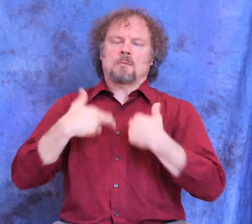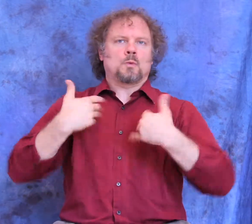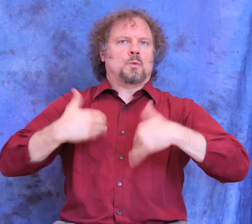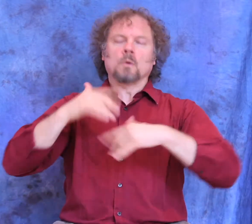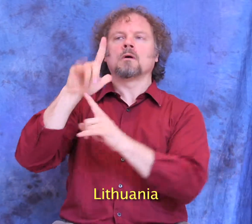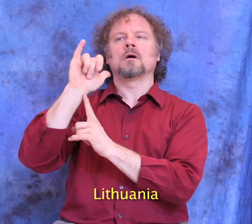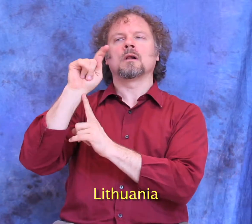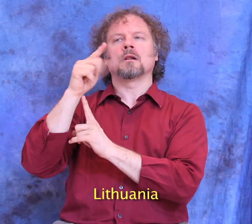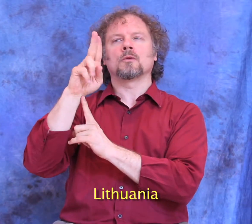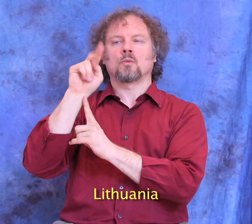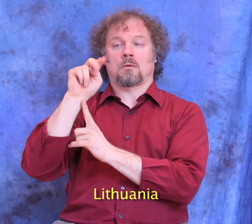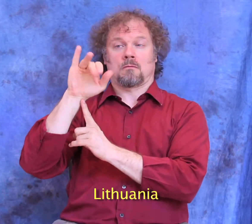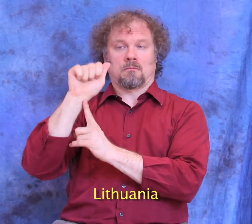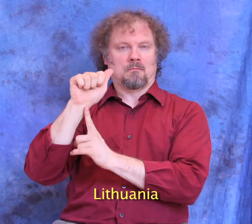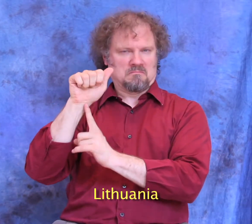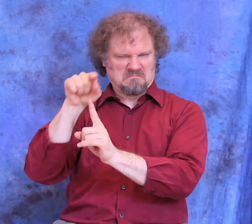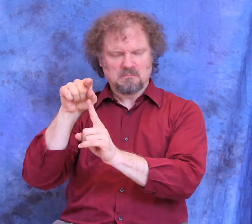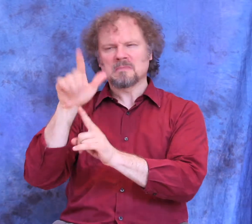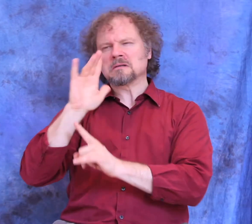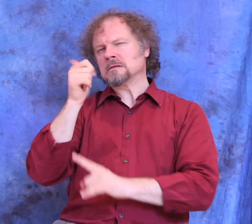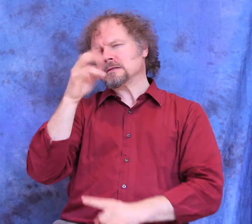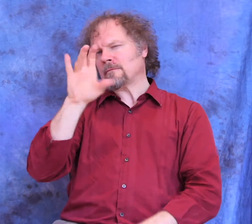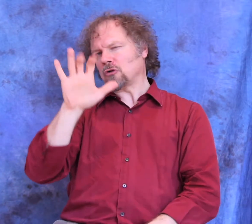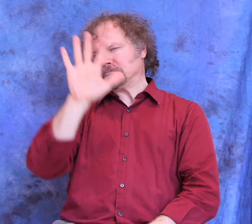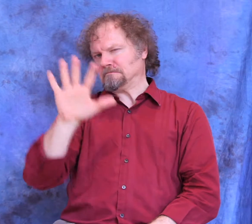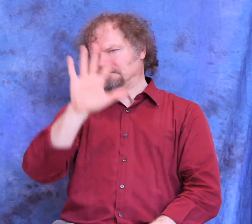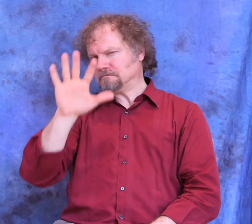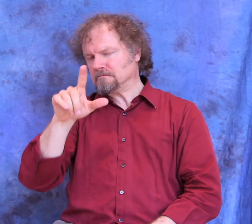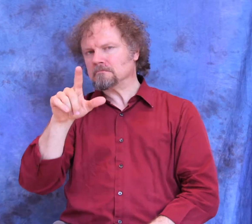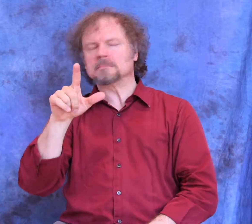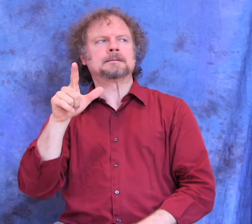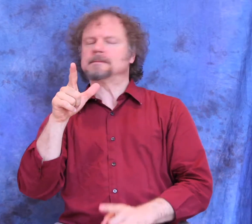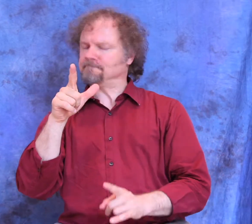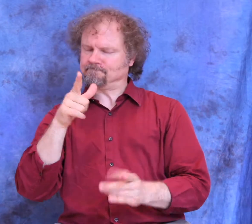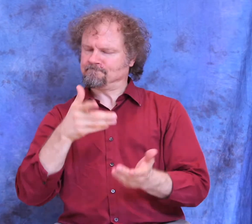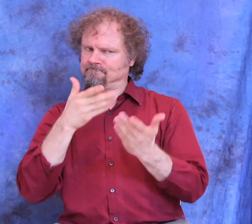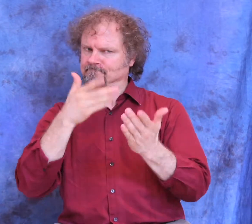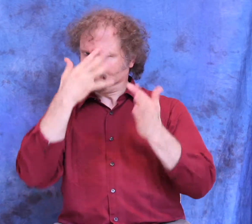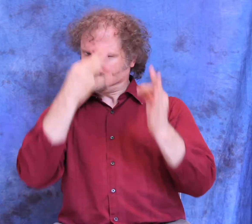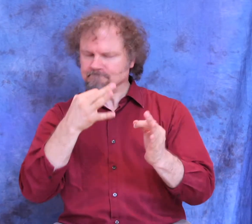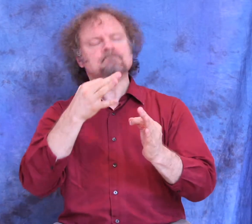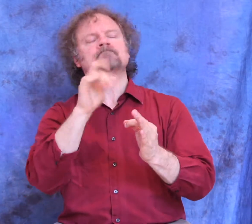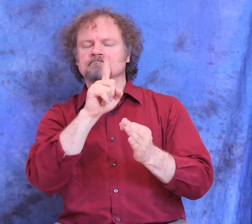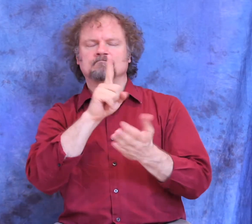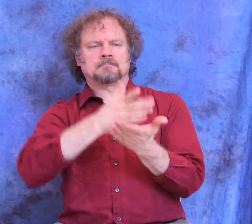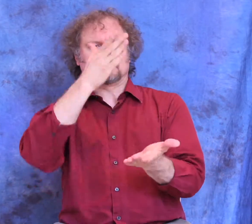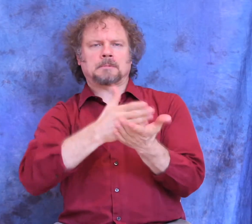in Lithuania, during the 1700s, held that this custom should be abolished because it